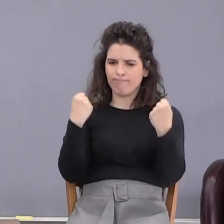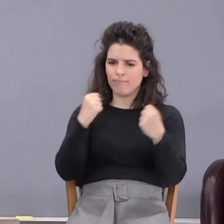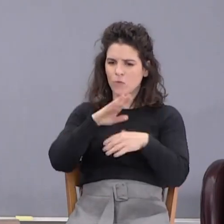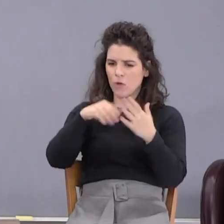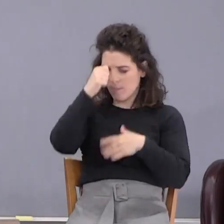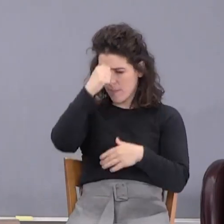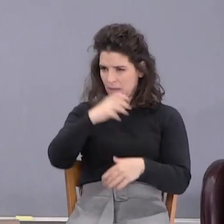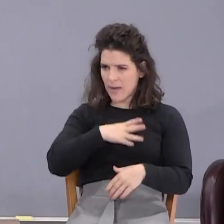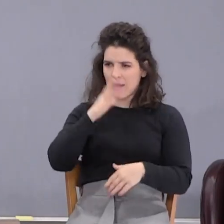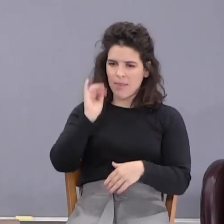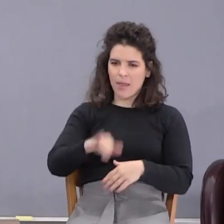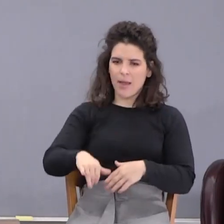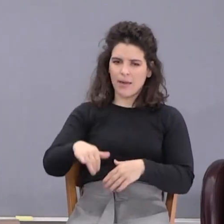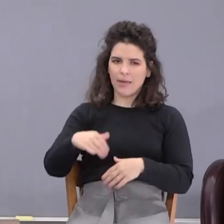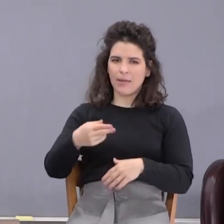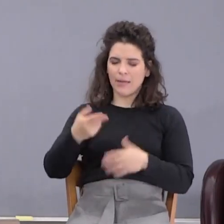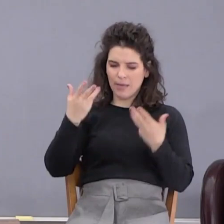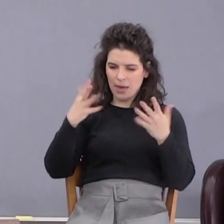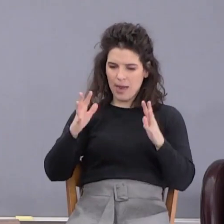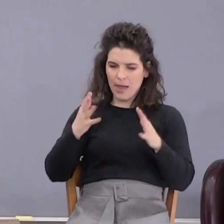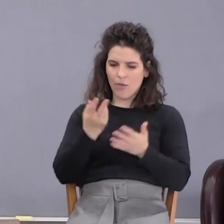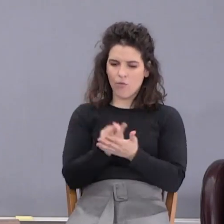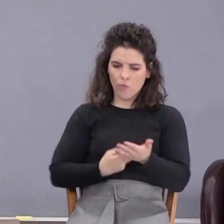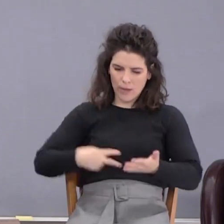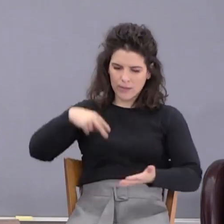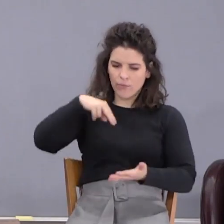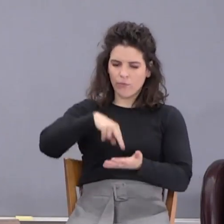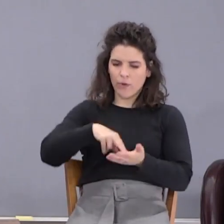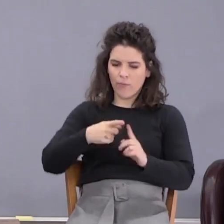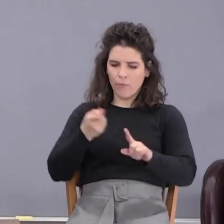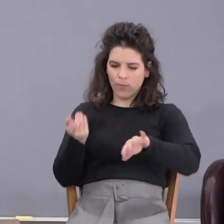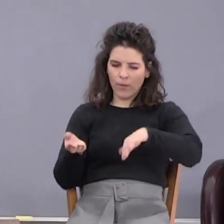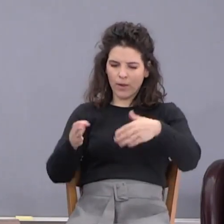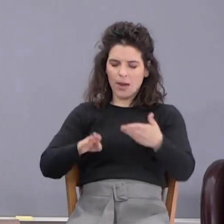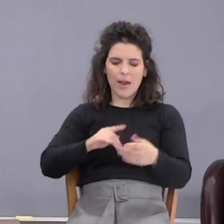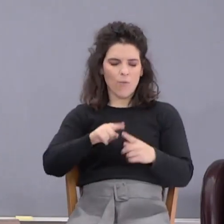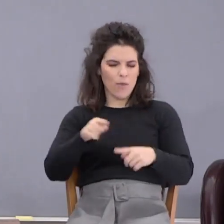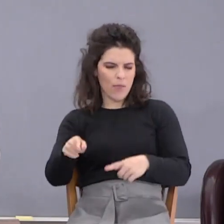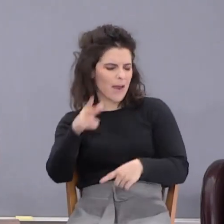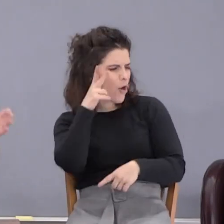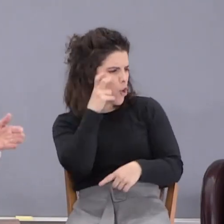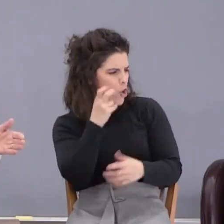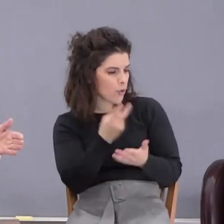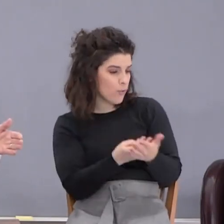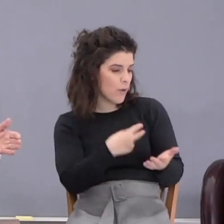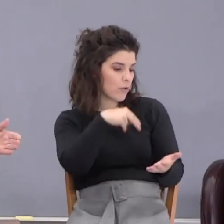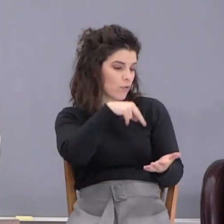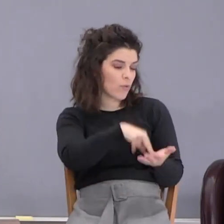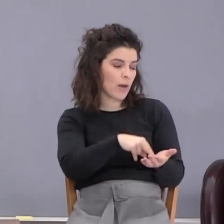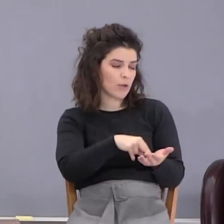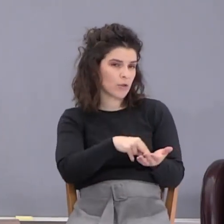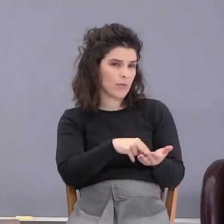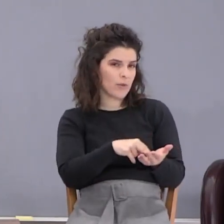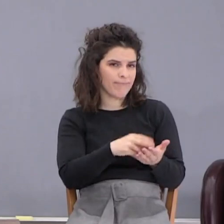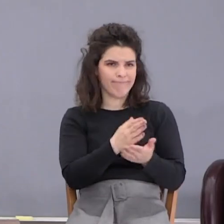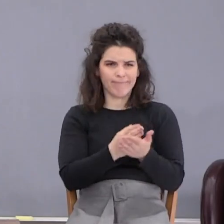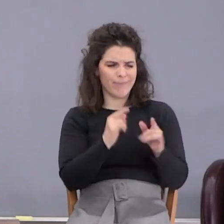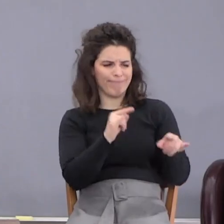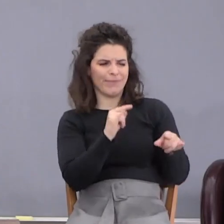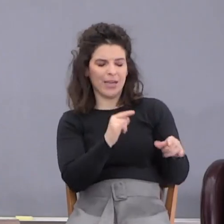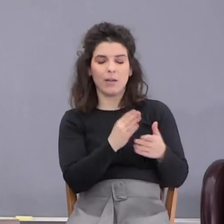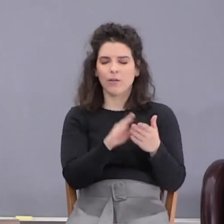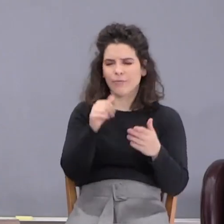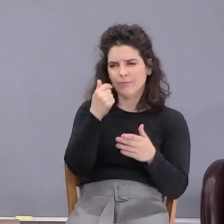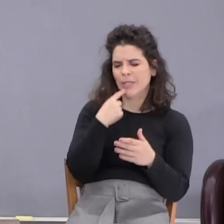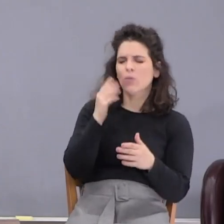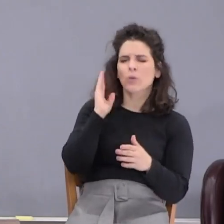him from the dead. And when they heard of the resurrection of the dead, some mocked, and others said, we will